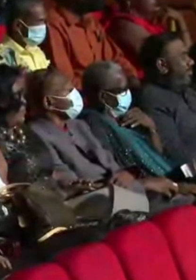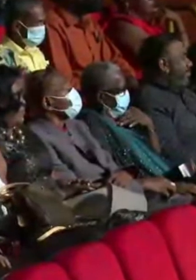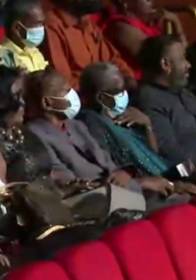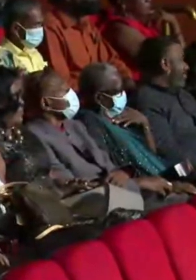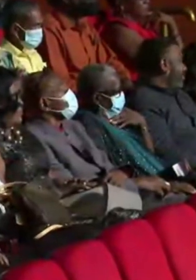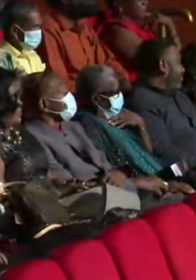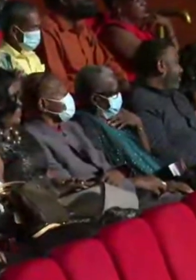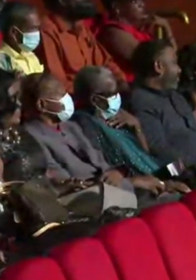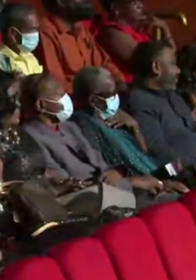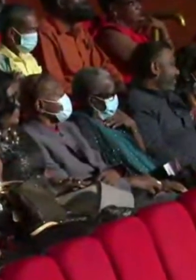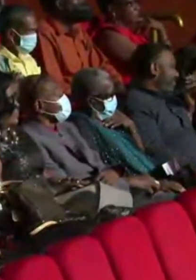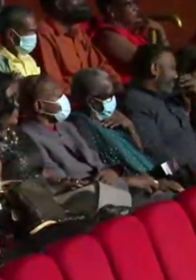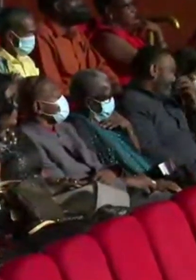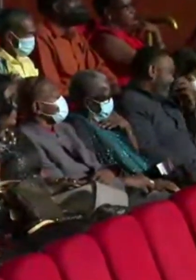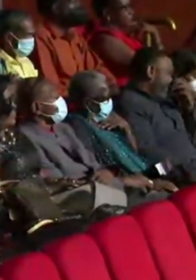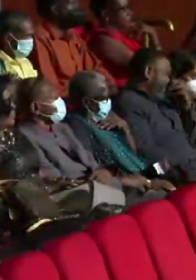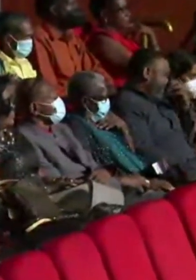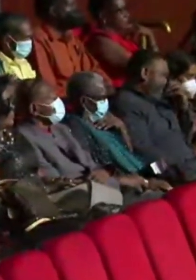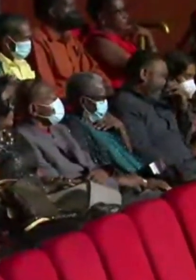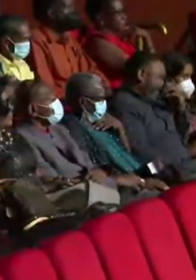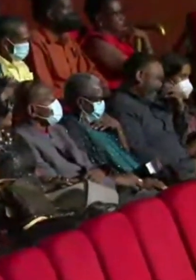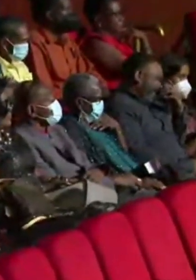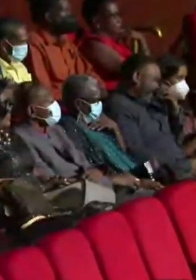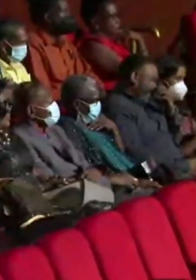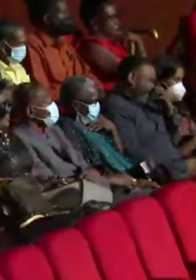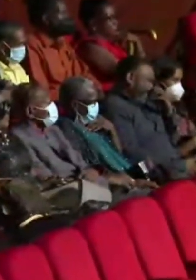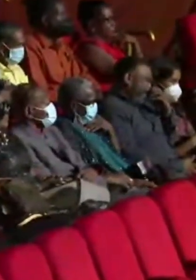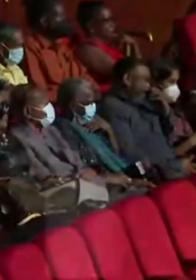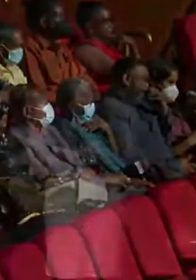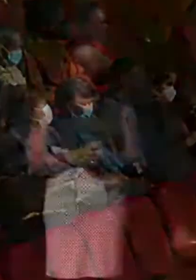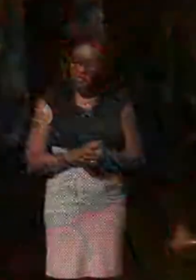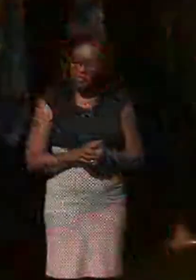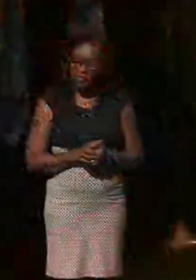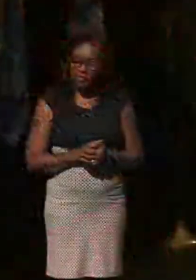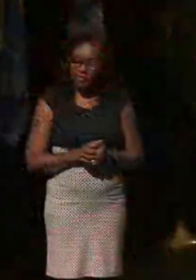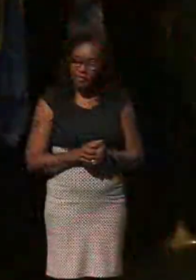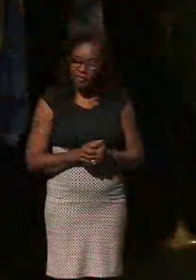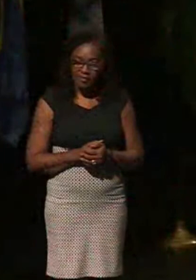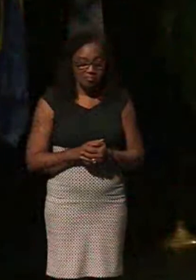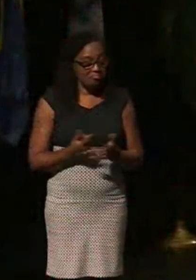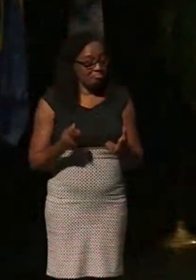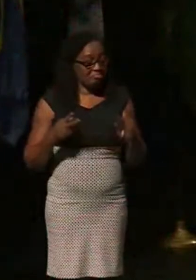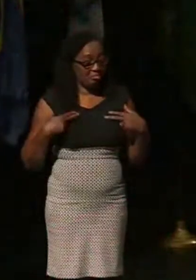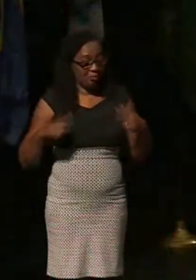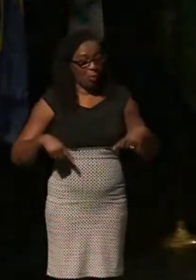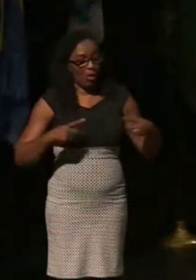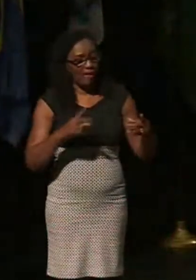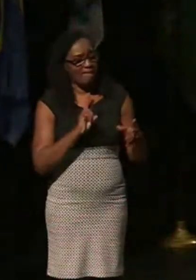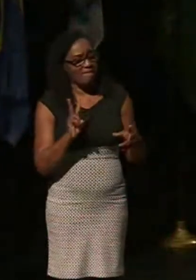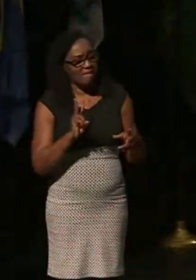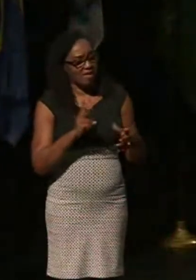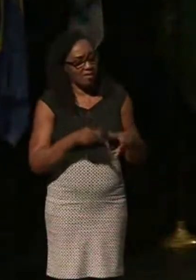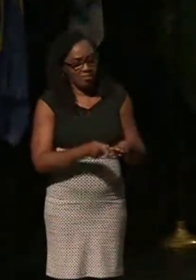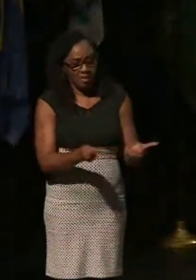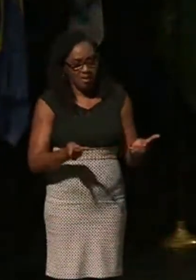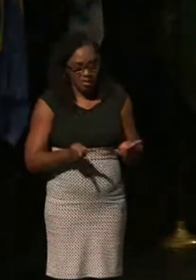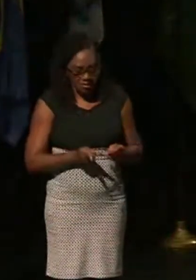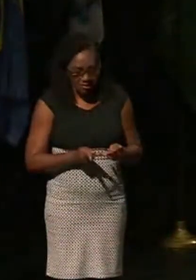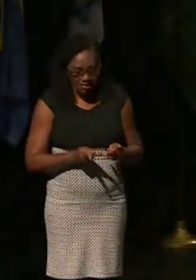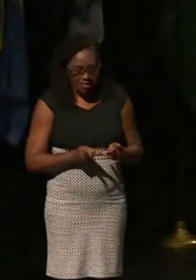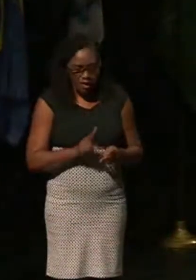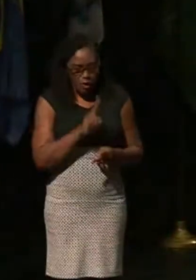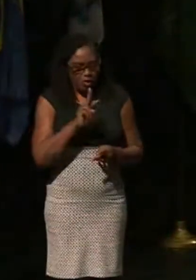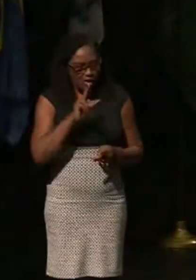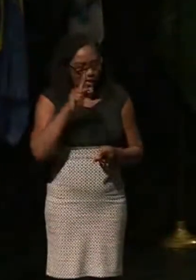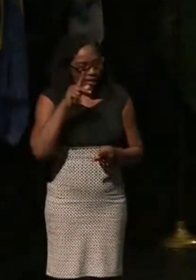just outside my fence. And I still, when I go to San Grande, the first thing I look to buy is kiwa, piwa, or